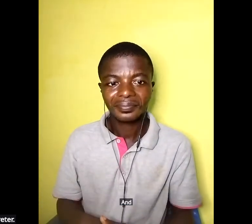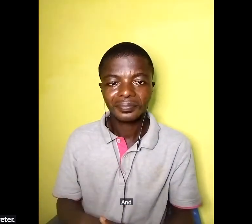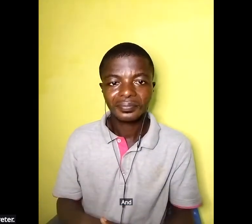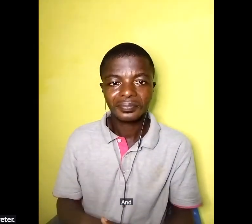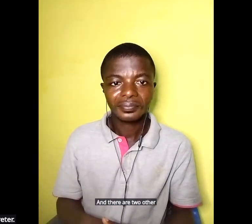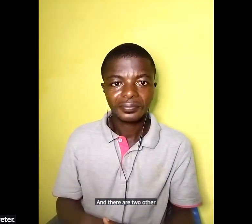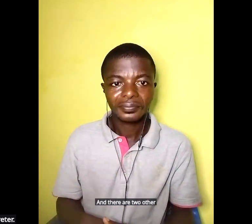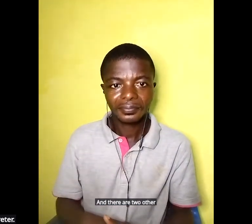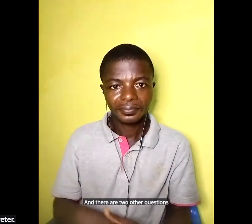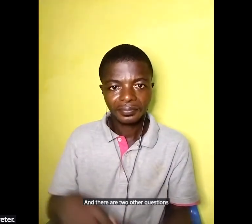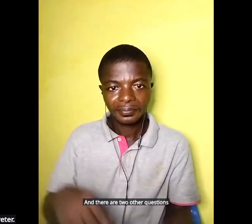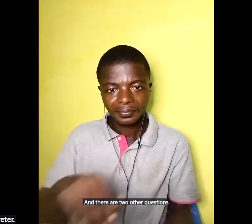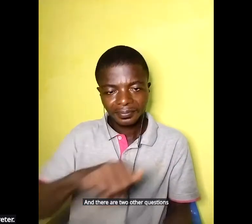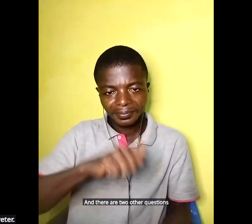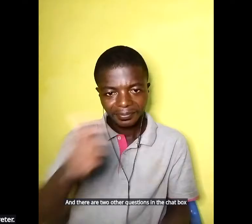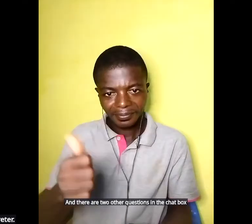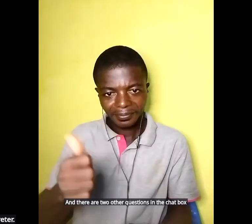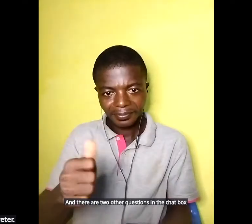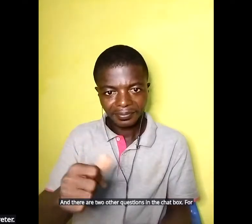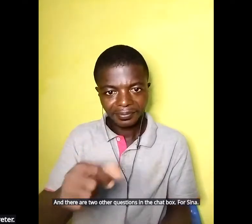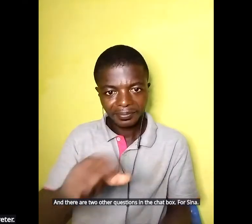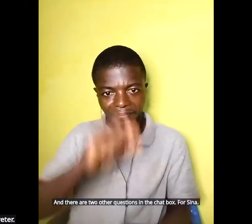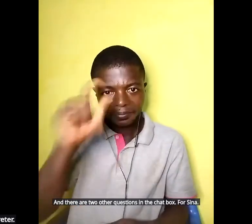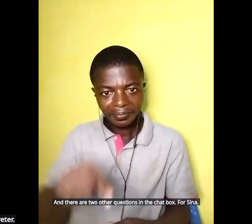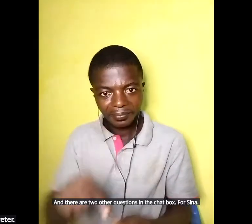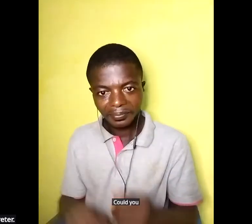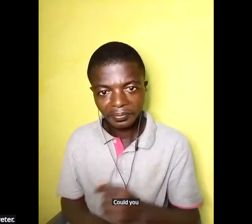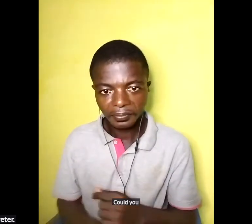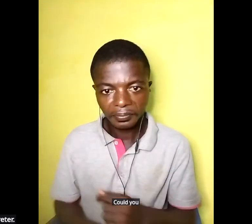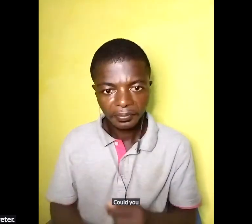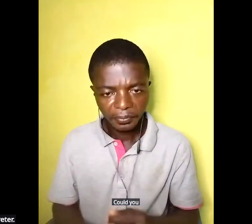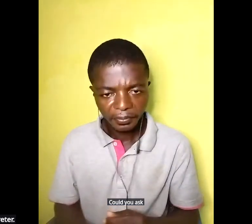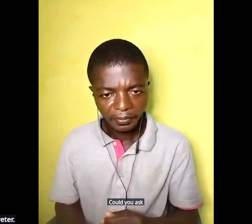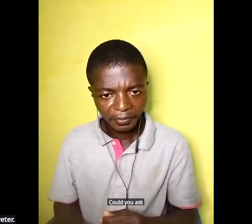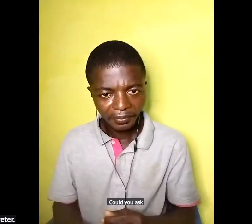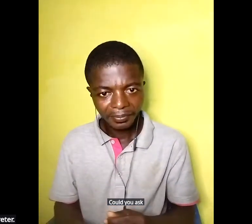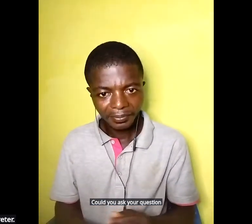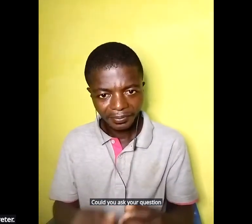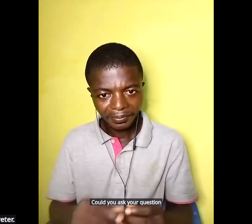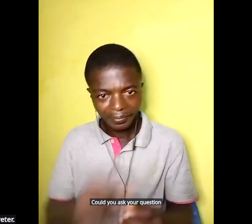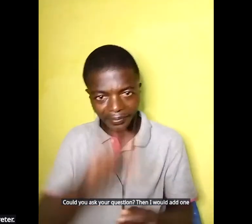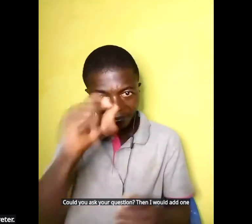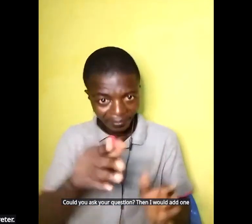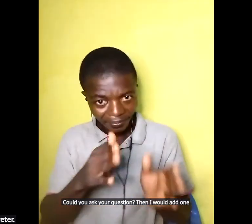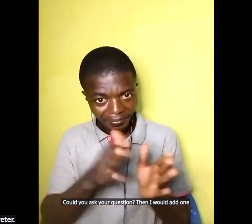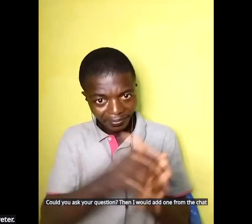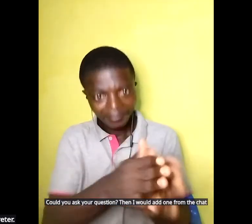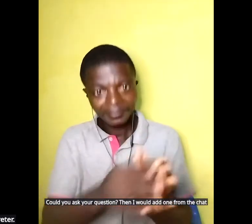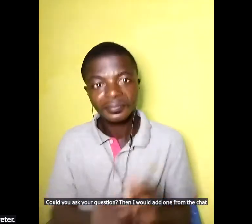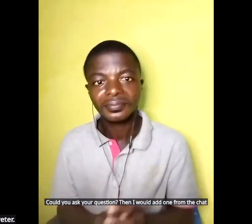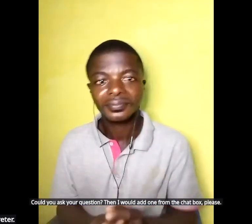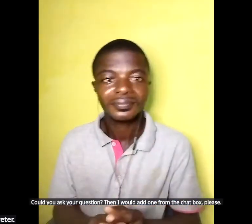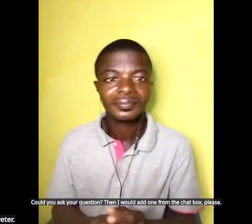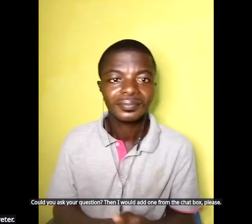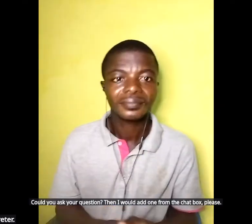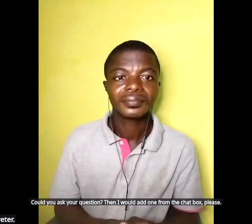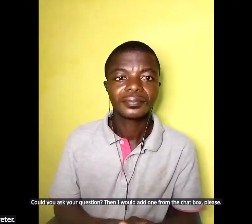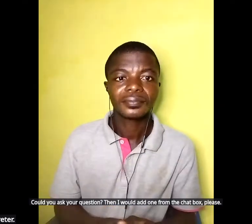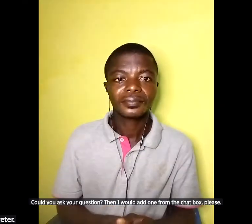other questions in our chat box. Faustina, could you ask your question? Then I would add one from the chat box, please.